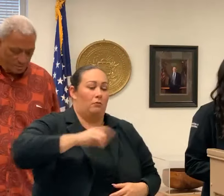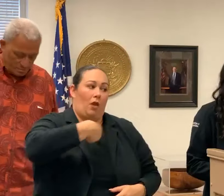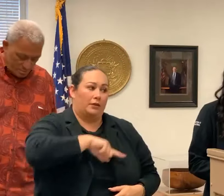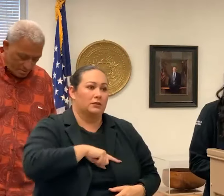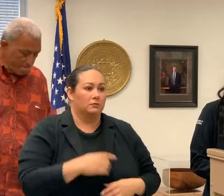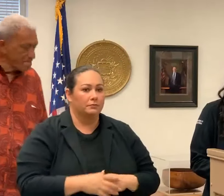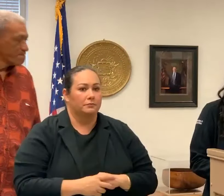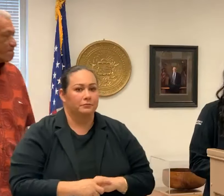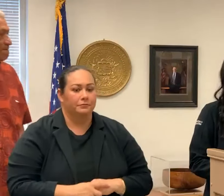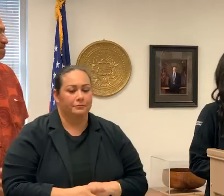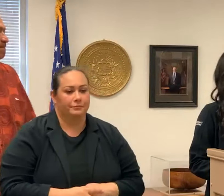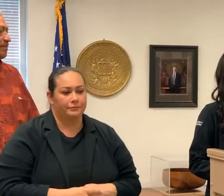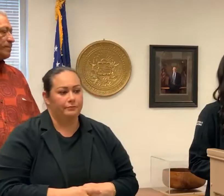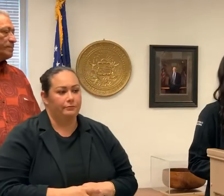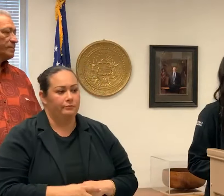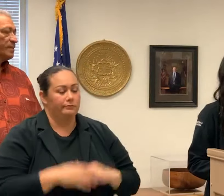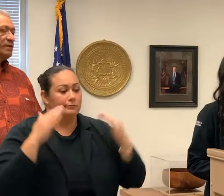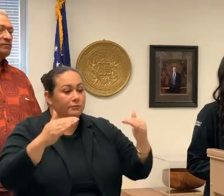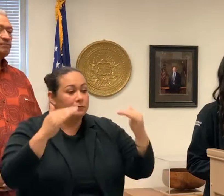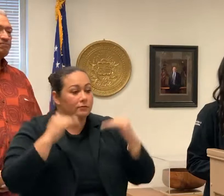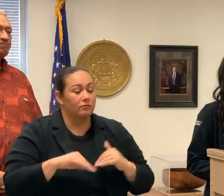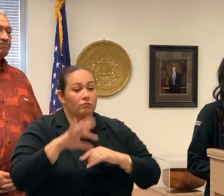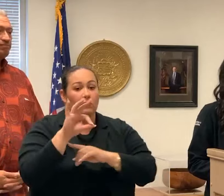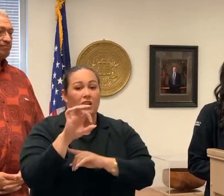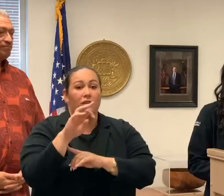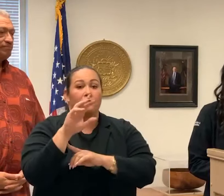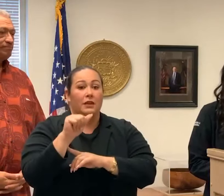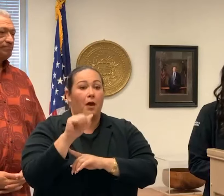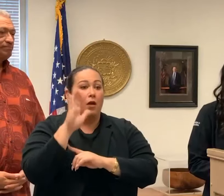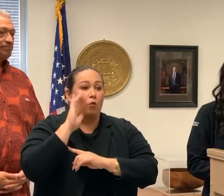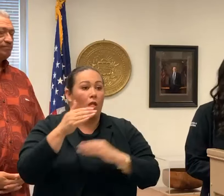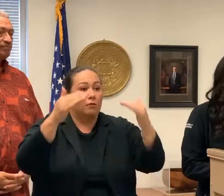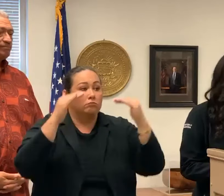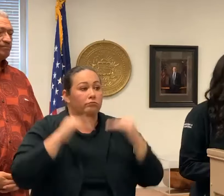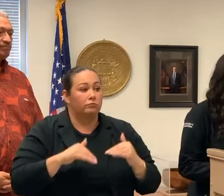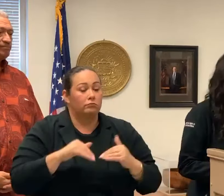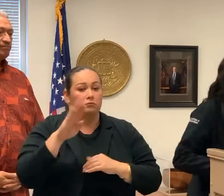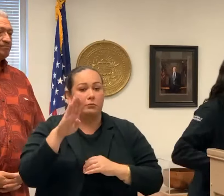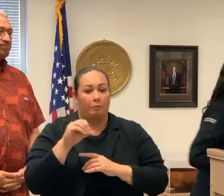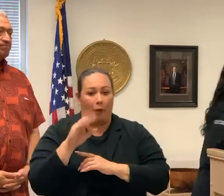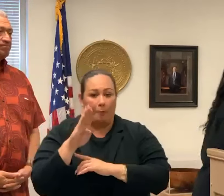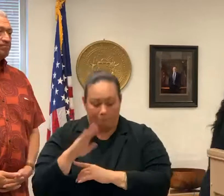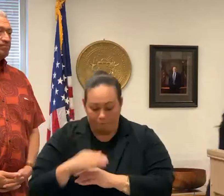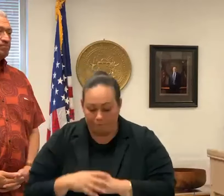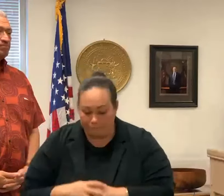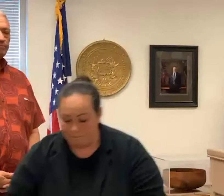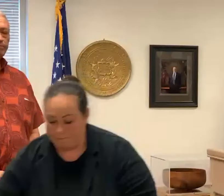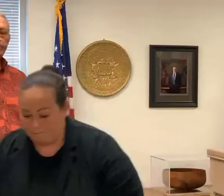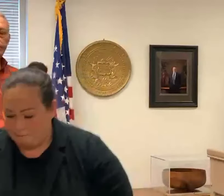Mahalo, Mayor Bissen. Next, I'd like to introduce FEMA's Regional Administrator, Bob Fenton.